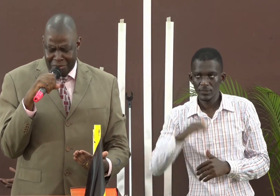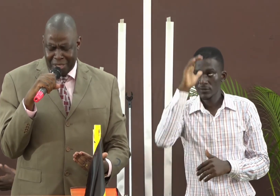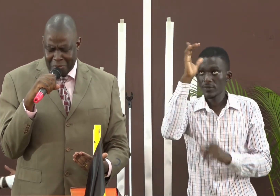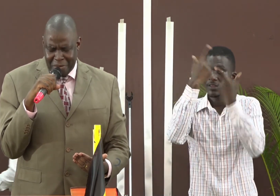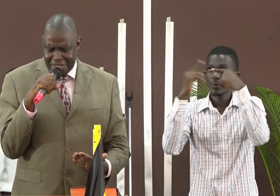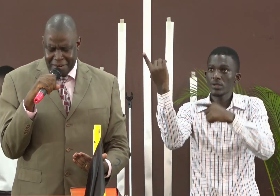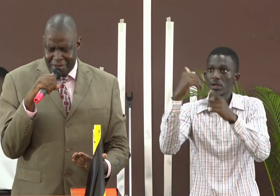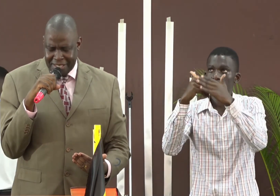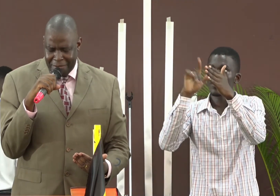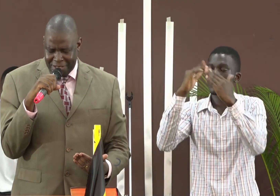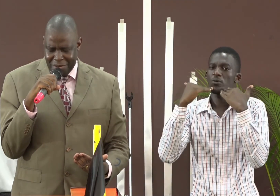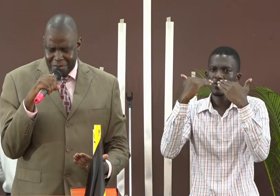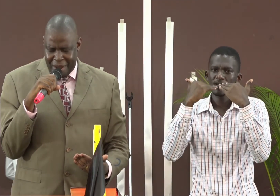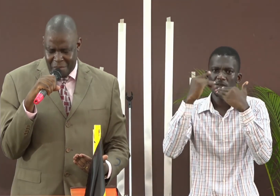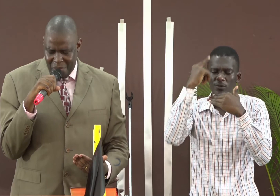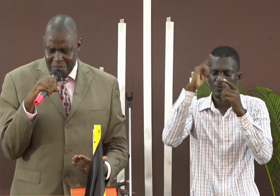productive.